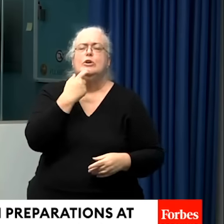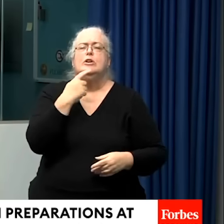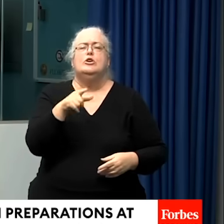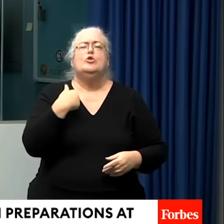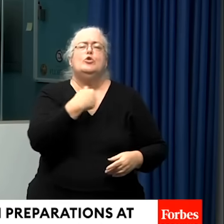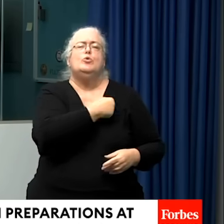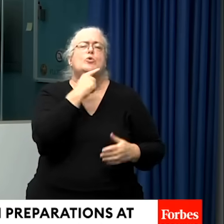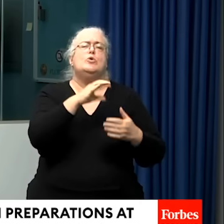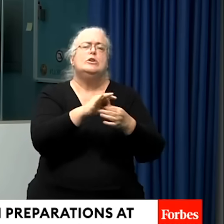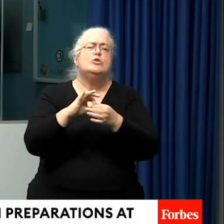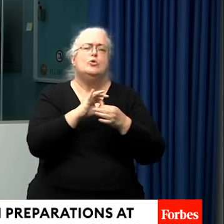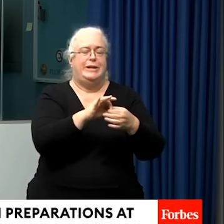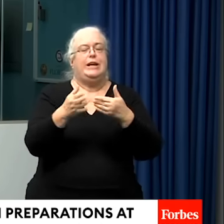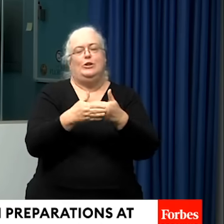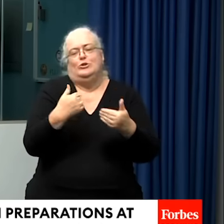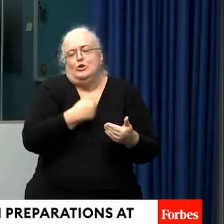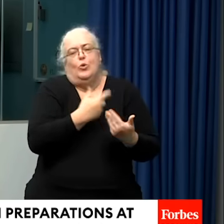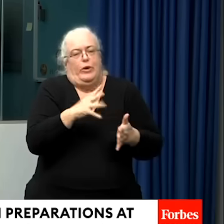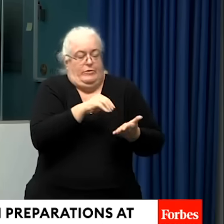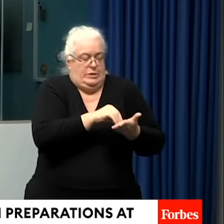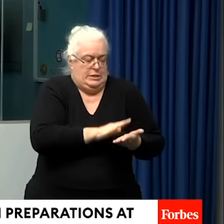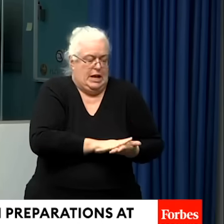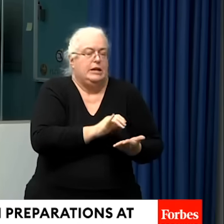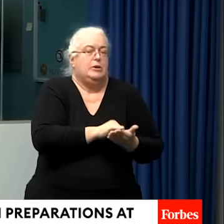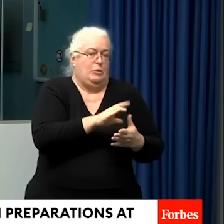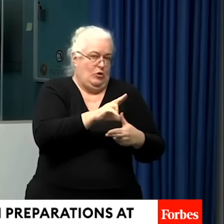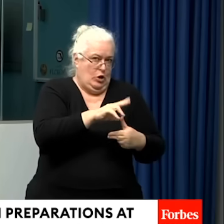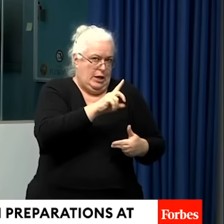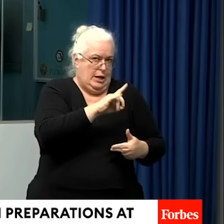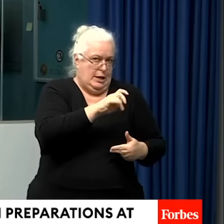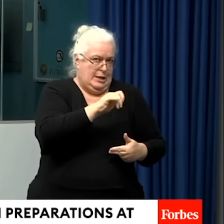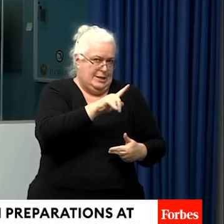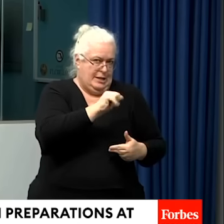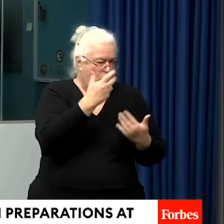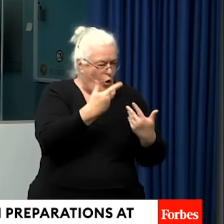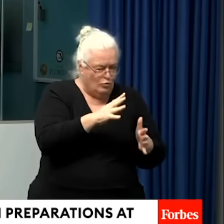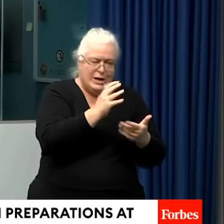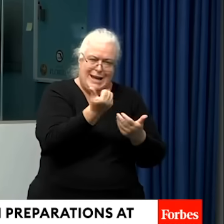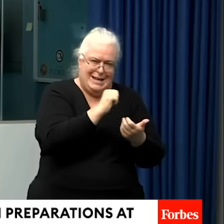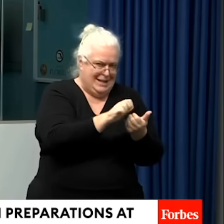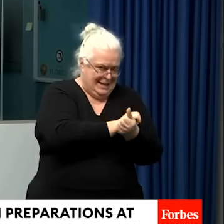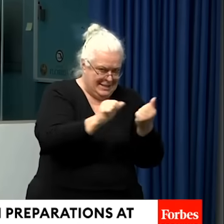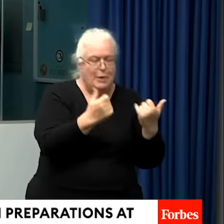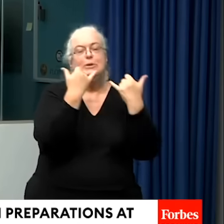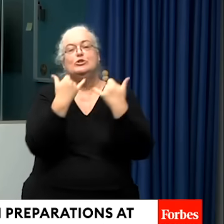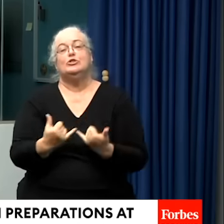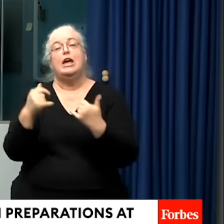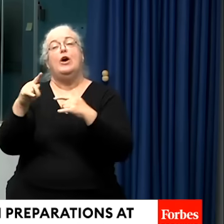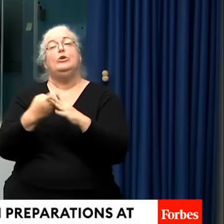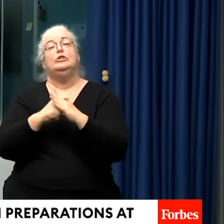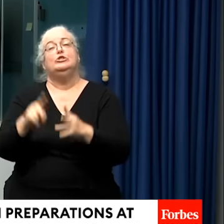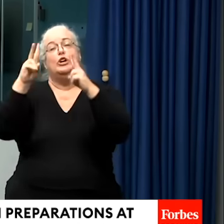so we coordinate closely. Obviously, we have documented all the damage that is Hurricane Idalia, but what we will do now is we will start damage assessments on